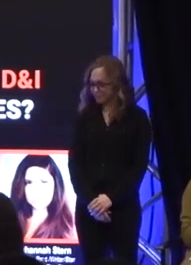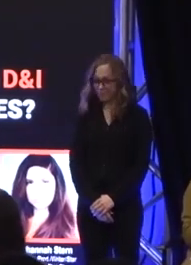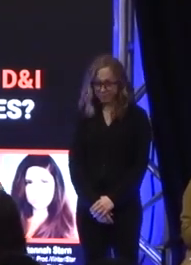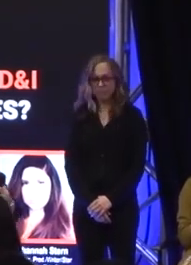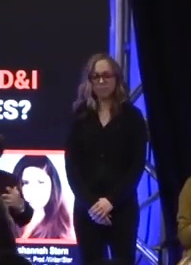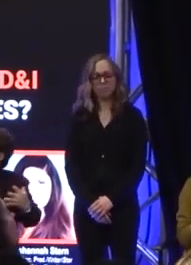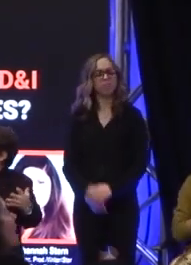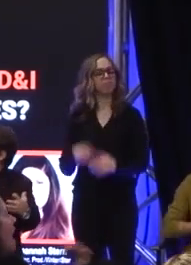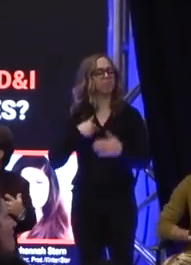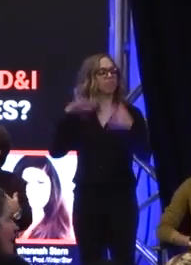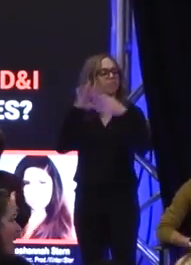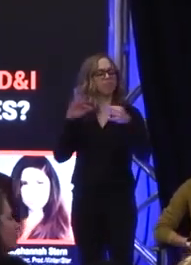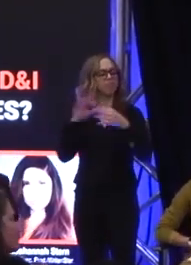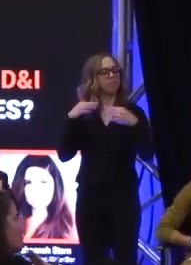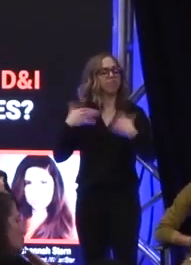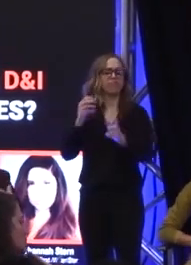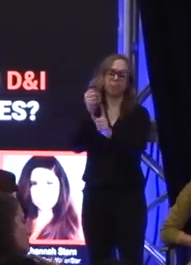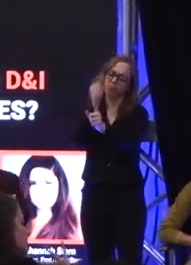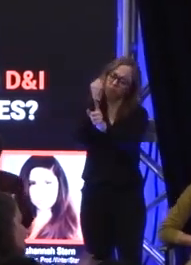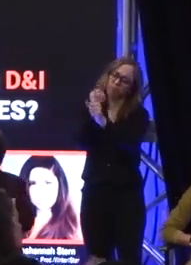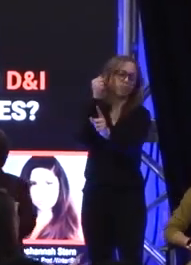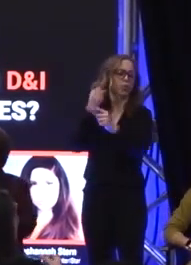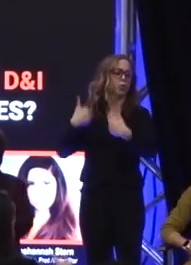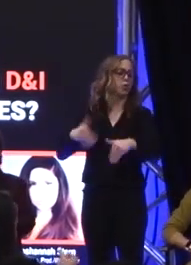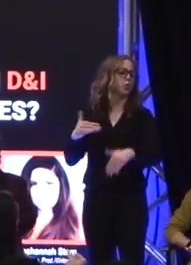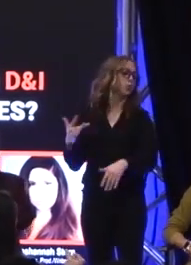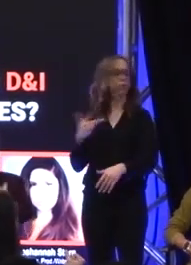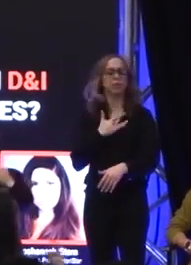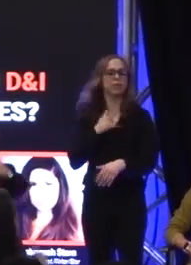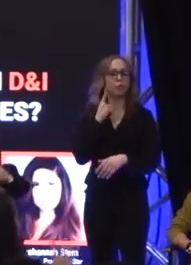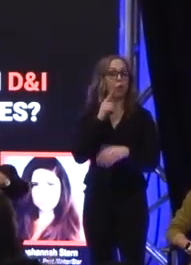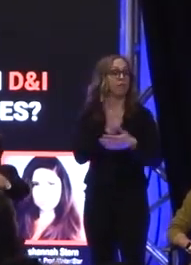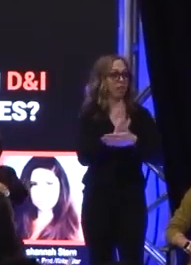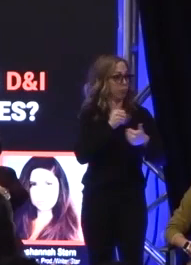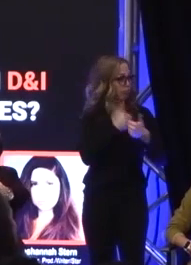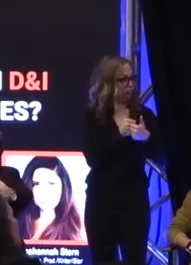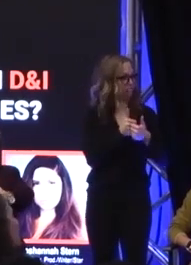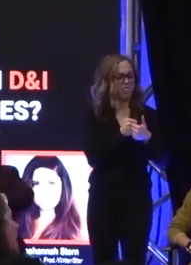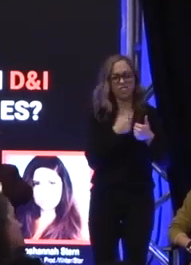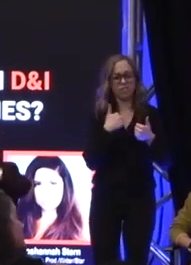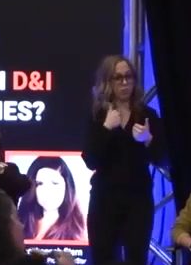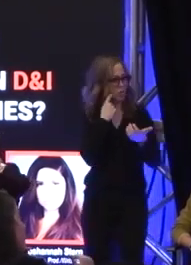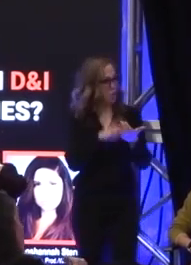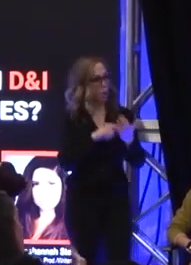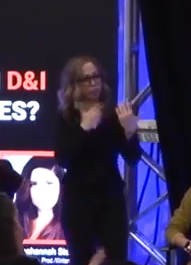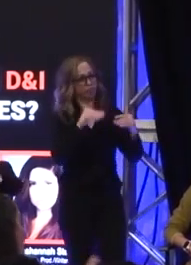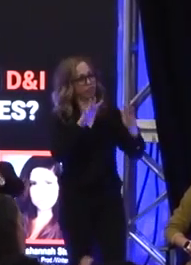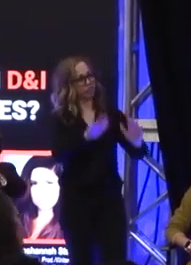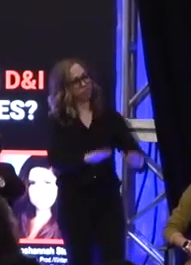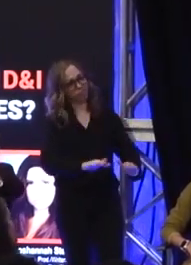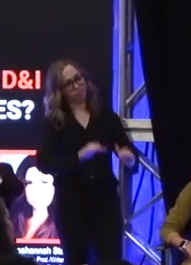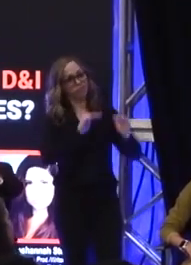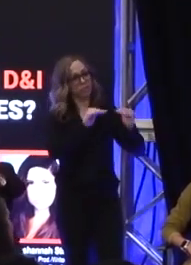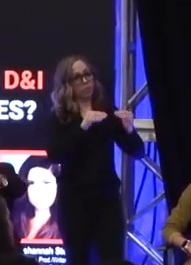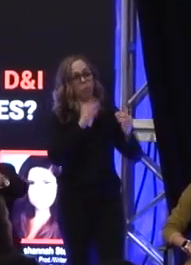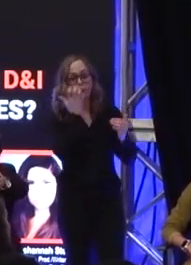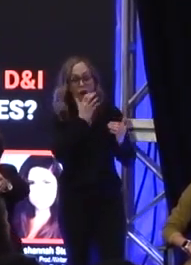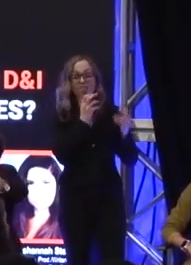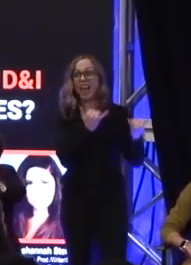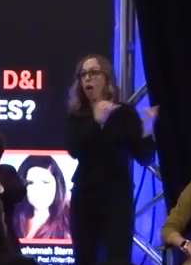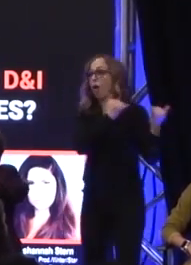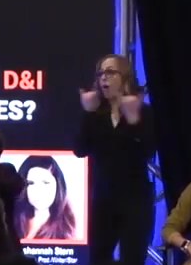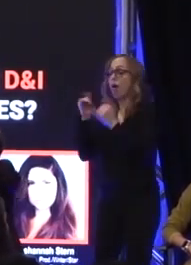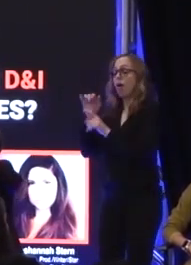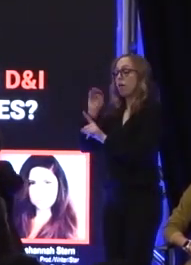Because I told you how impactful they've been for the Easter Seals Disability Film Challenge, really bring it to the next level. You know, they're doing the same with the Media